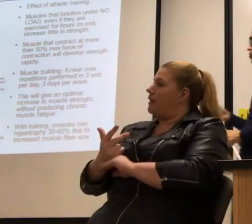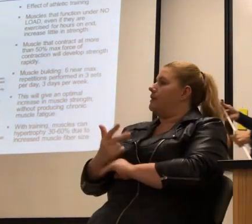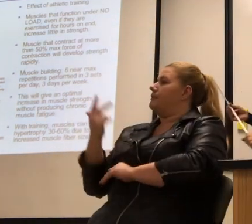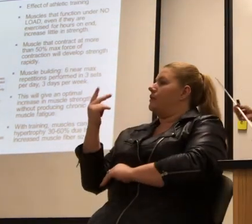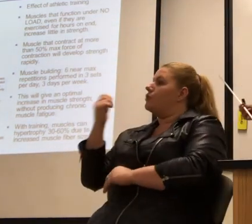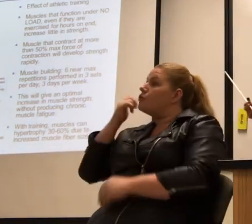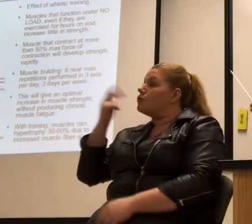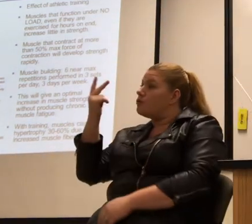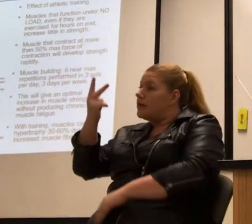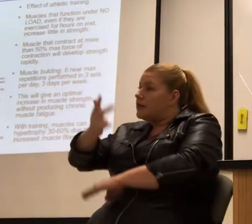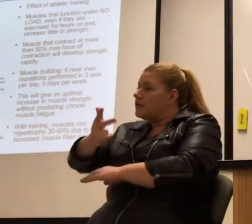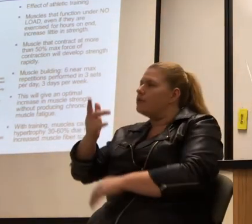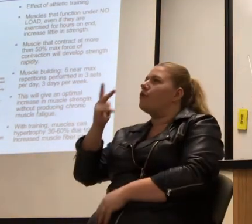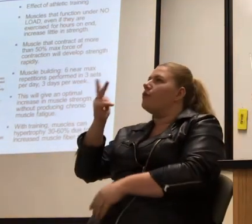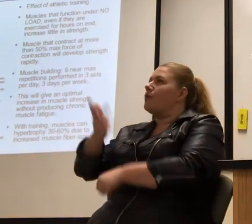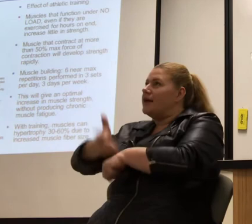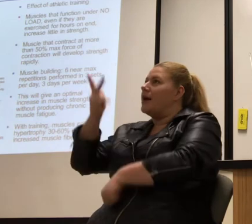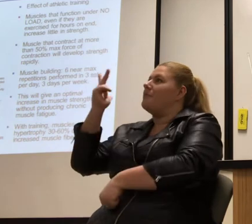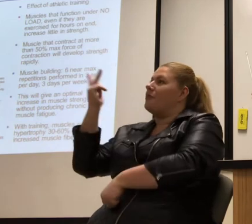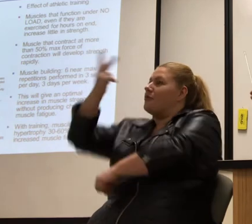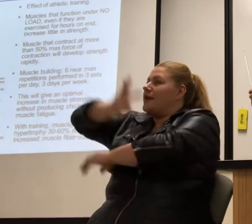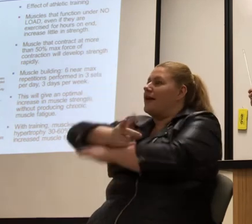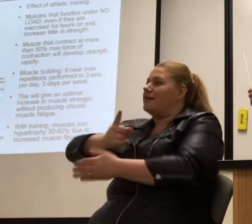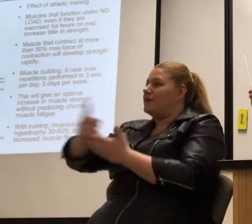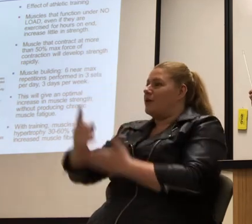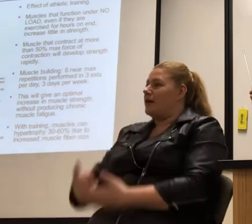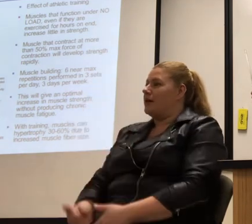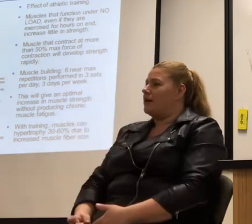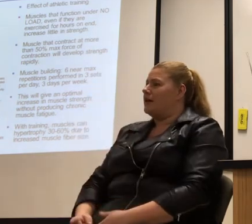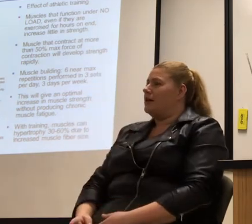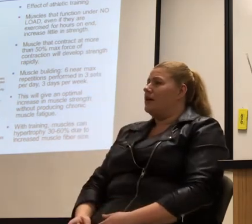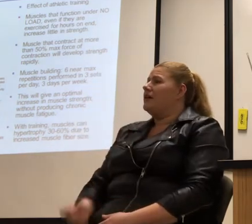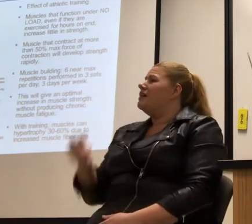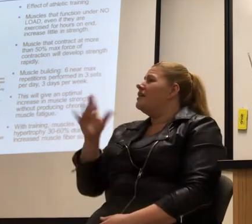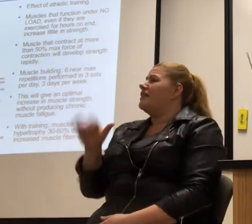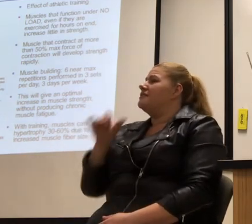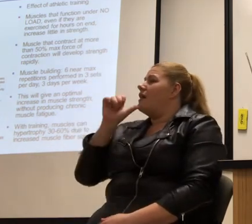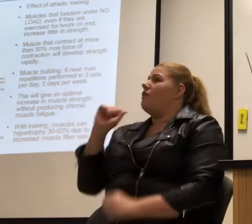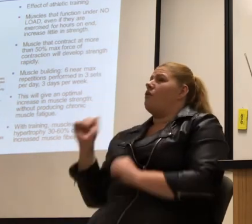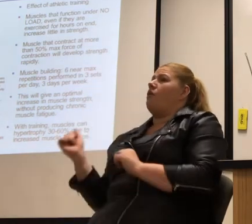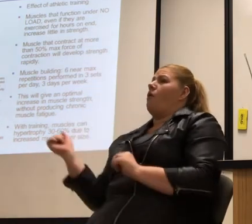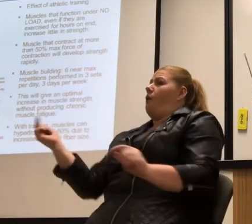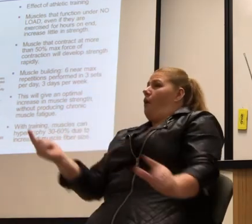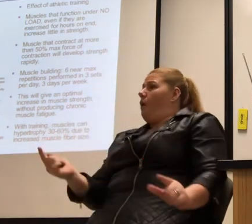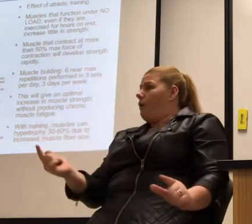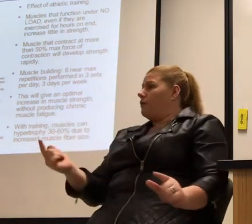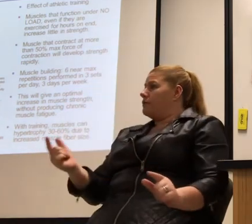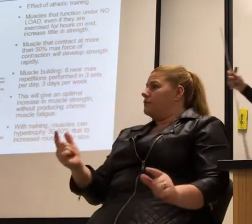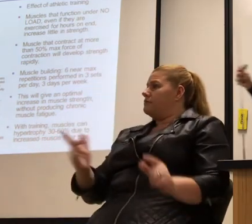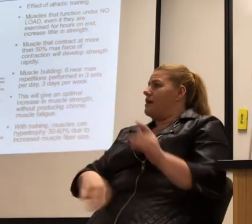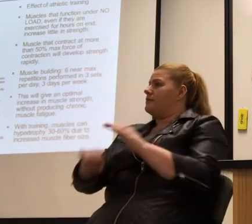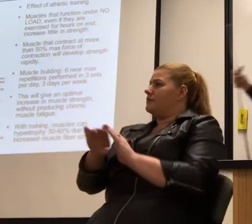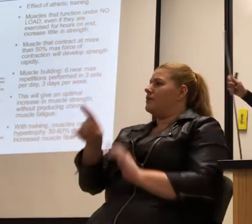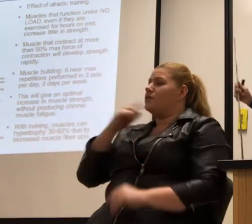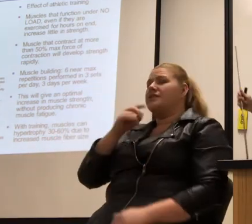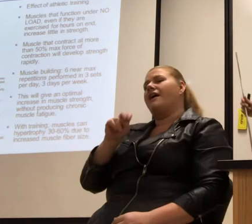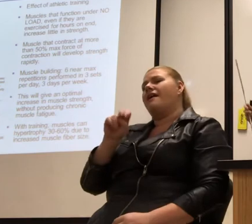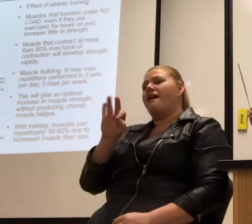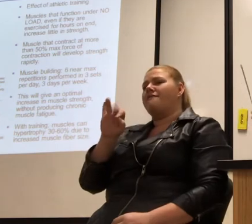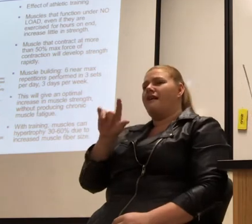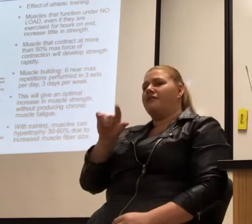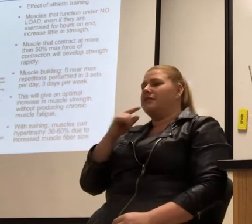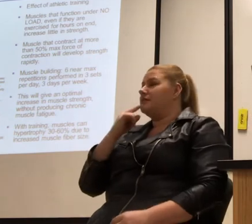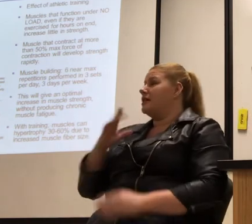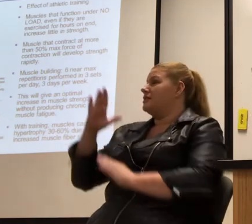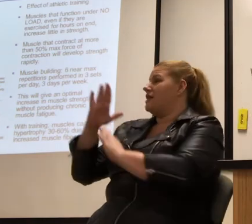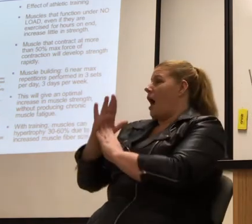increases in strength. The 225 isn't everyone's max. That's the weight they use for the NFL combine. So how much can you bench this? And the top